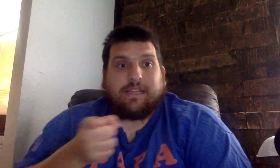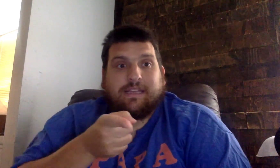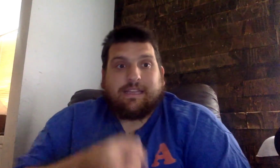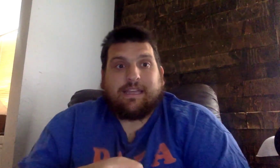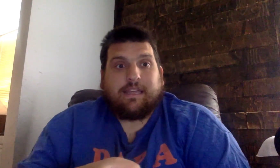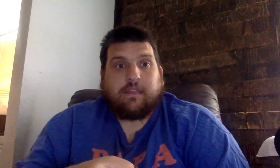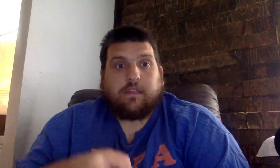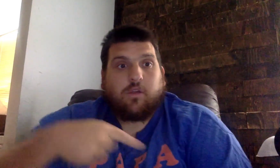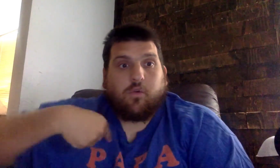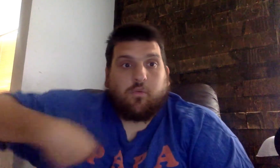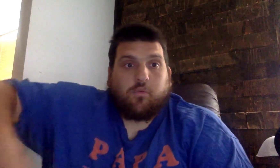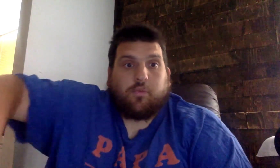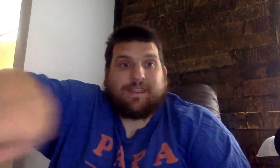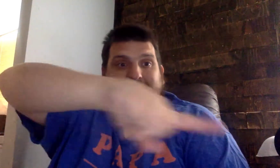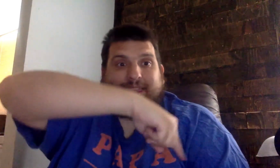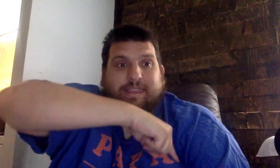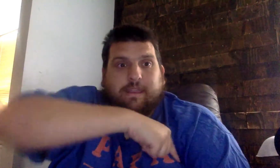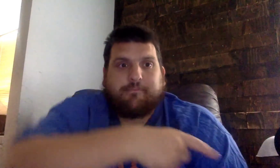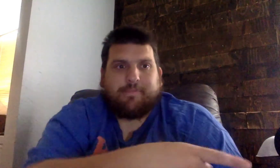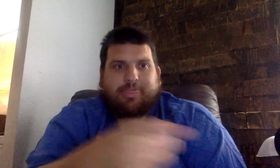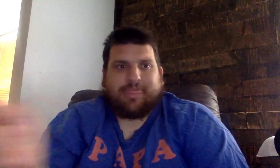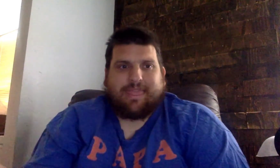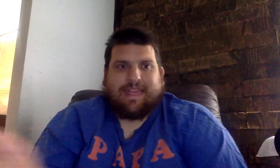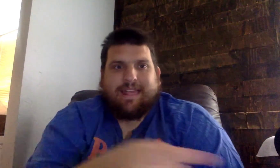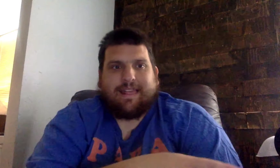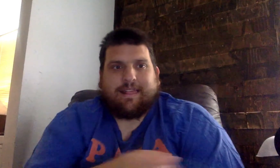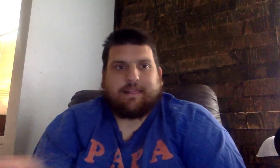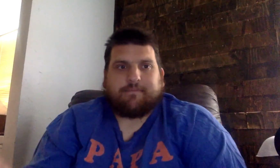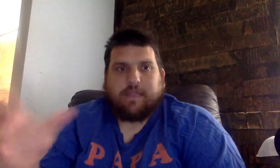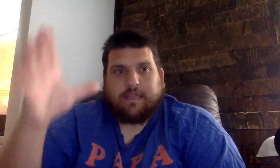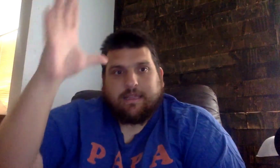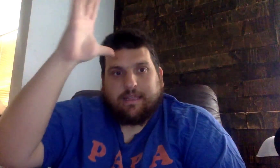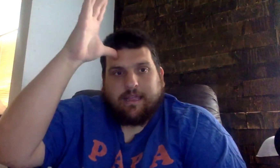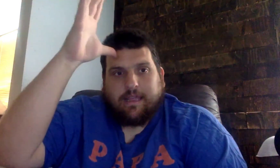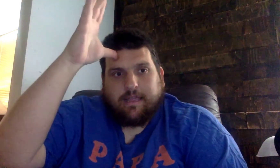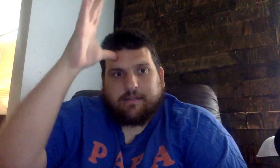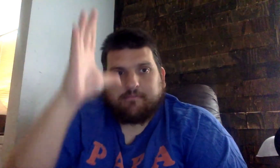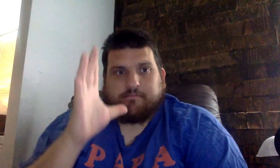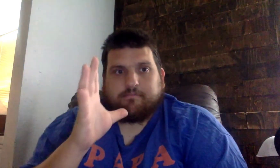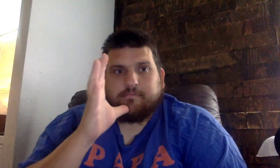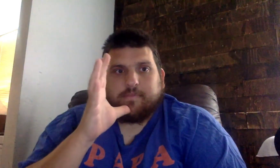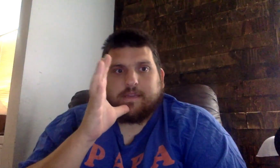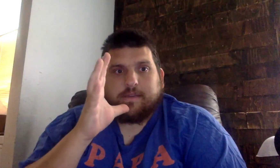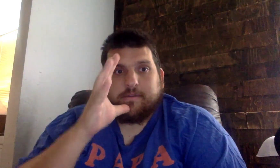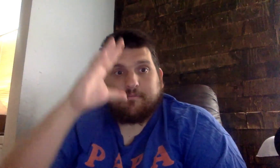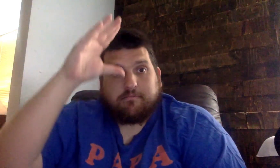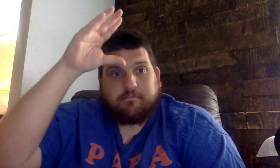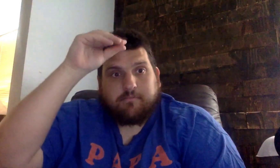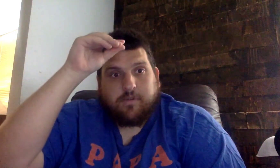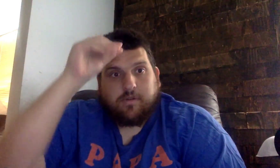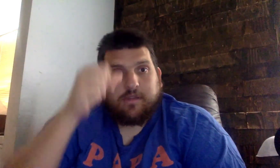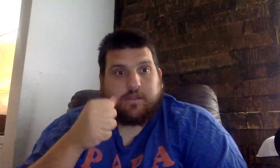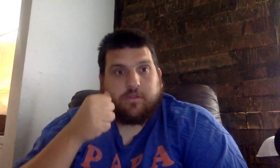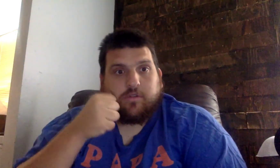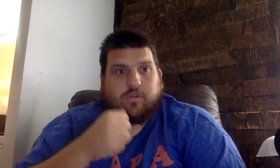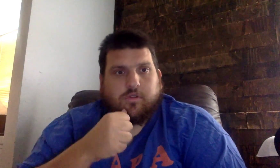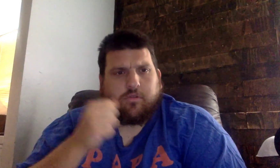she, it, we, them, dad, mom, boy,